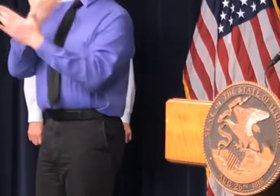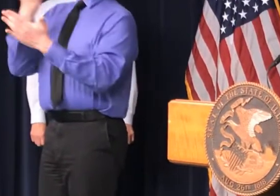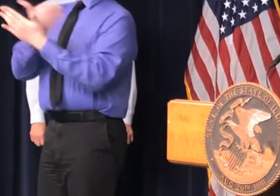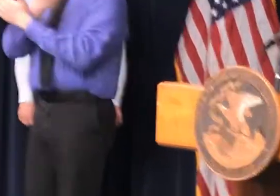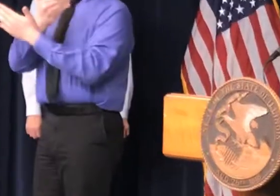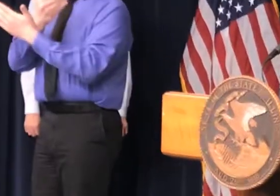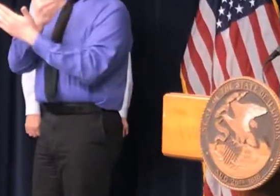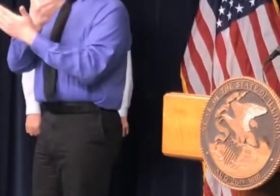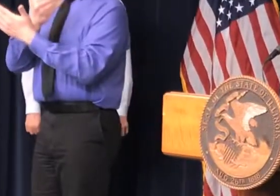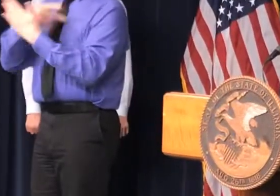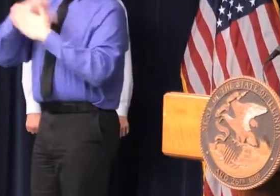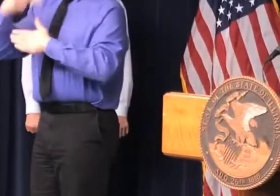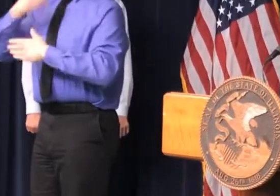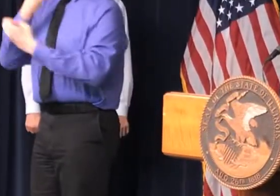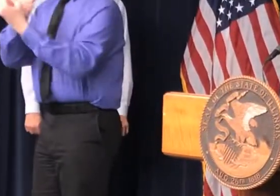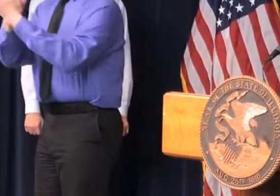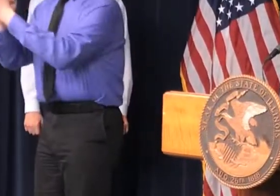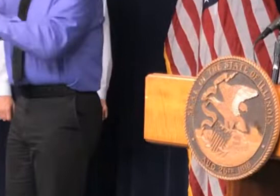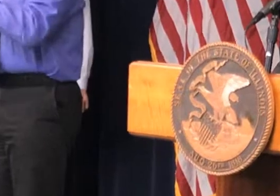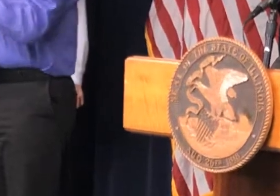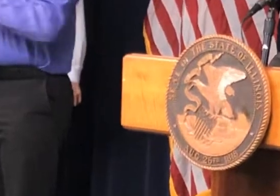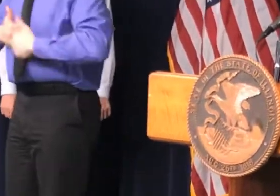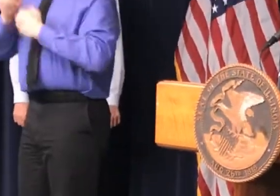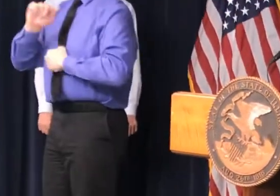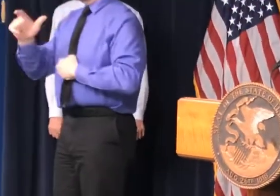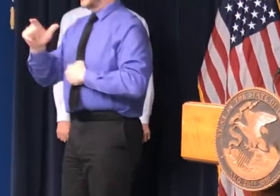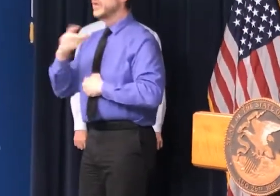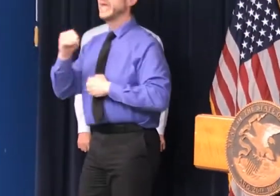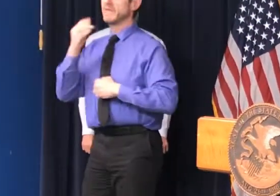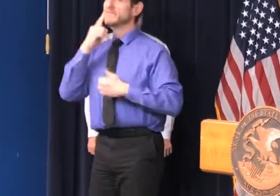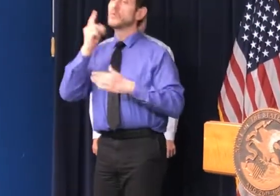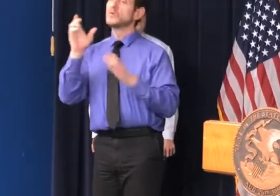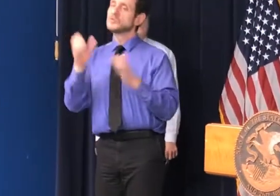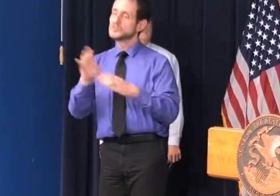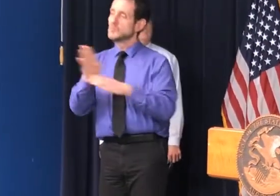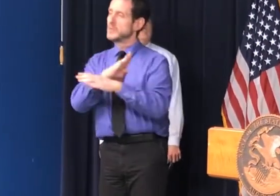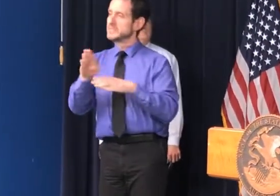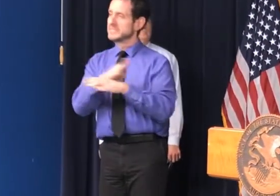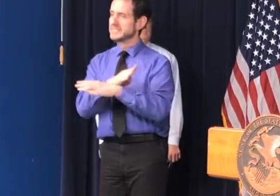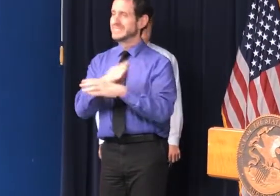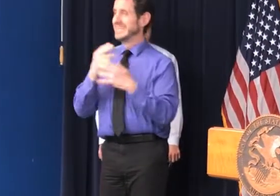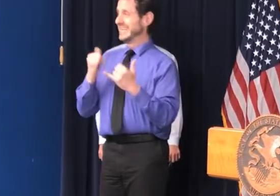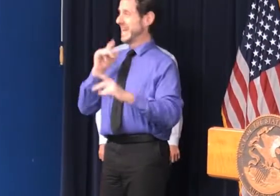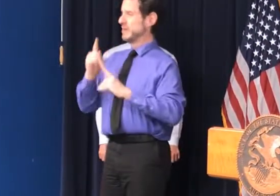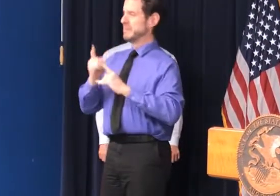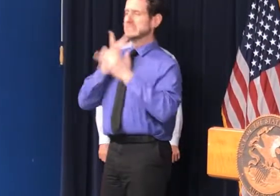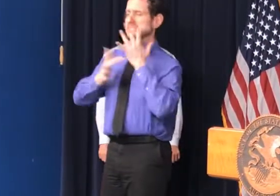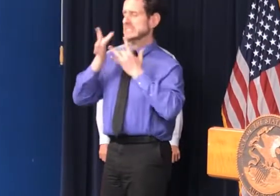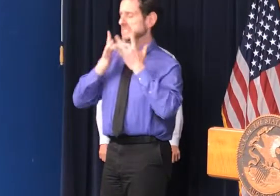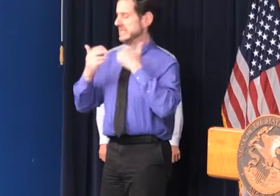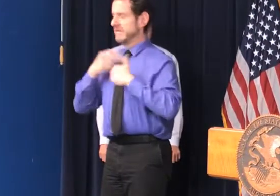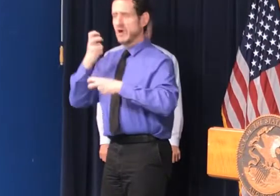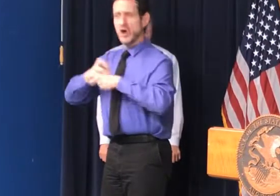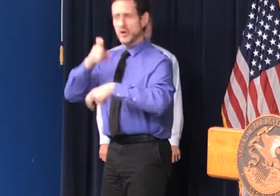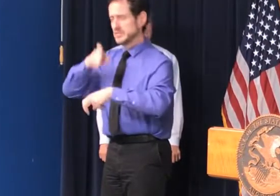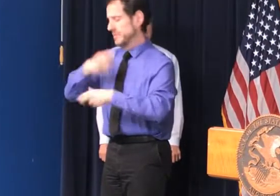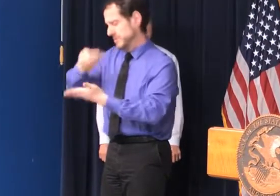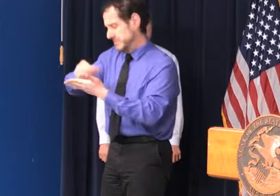to support our residents and most small businesses and to soften the immediate economic impact of this